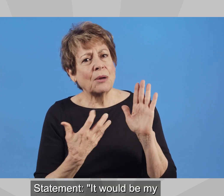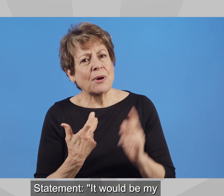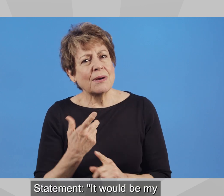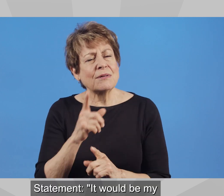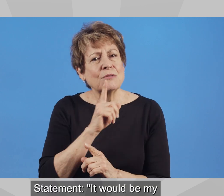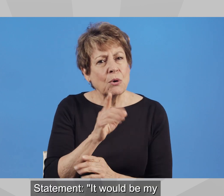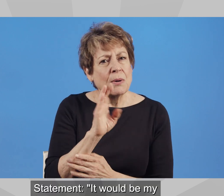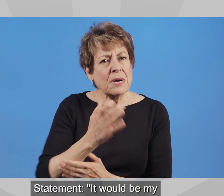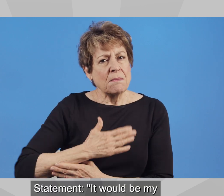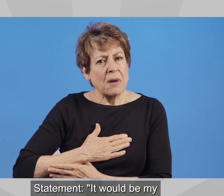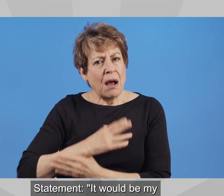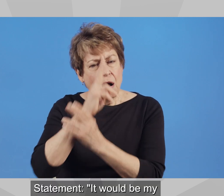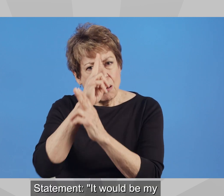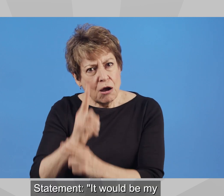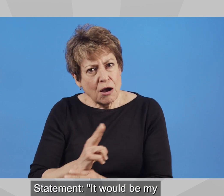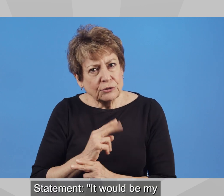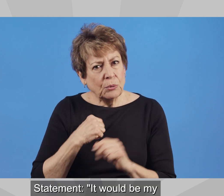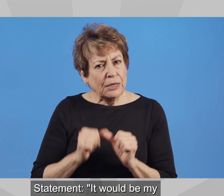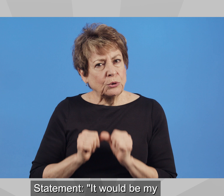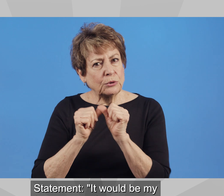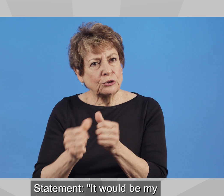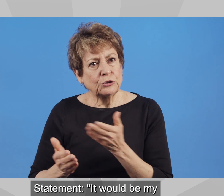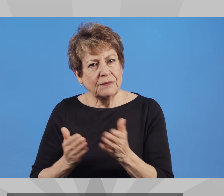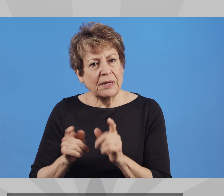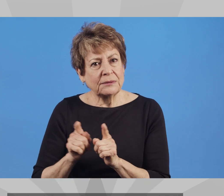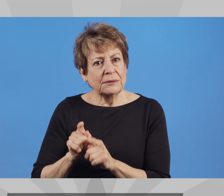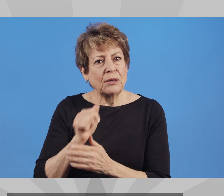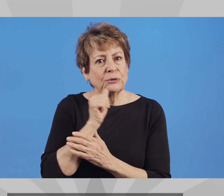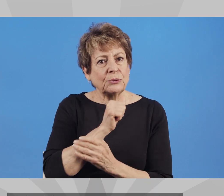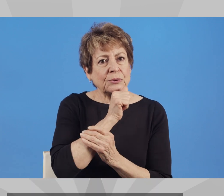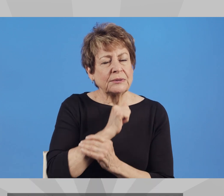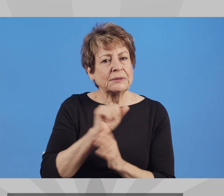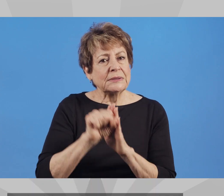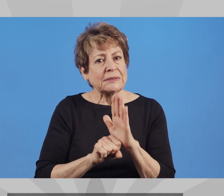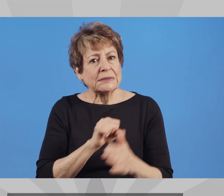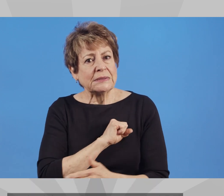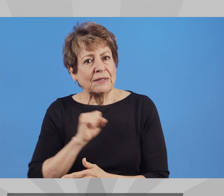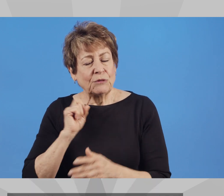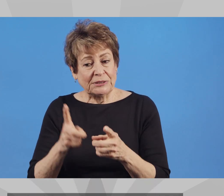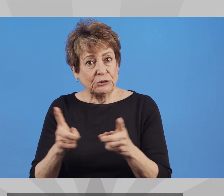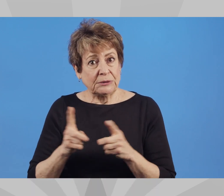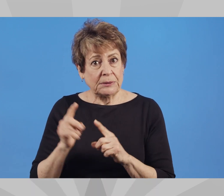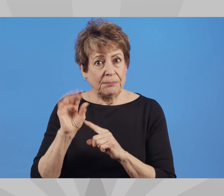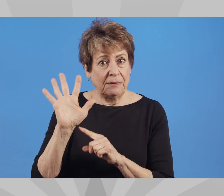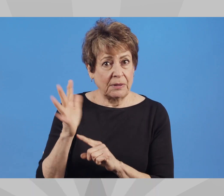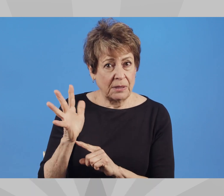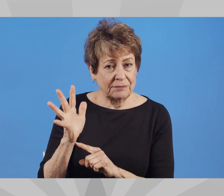Statement. It would be my honor to continue to serve as the Arizona State Senator for